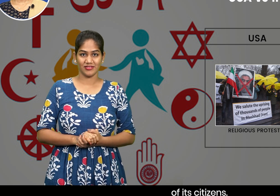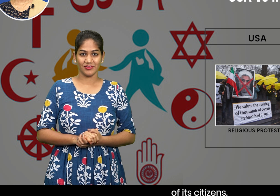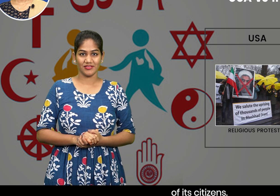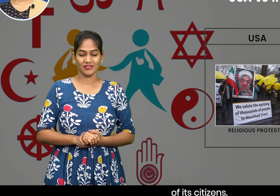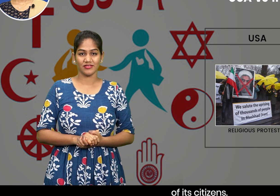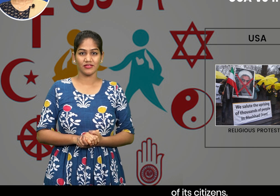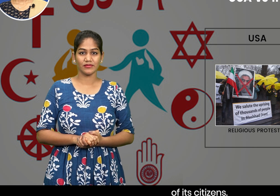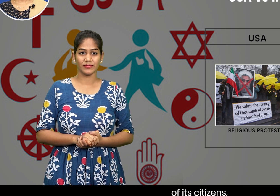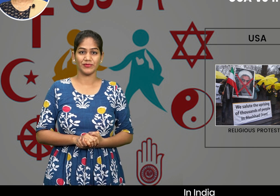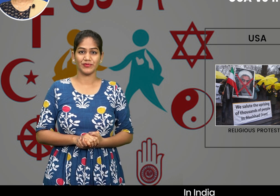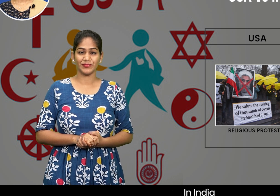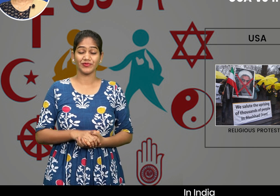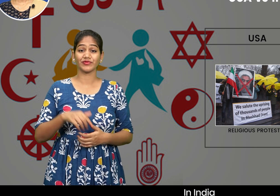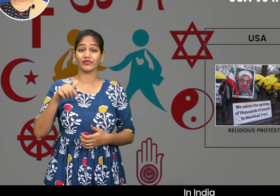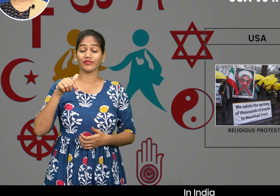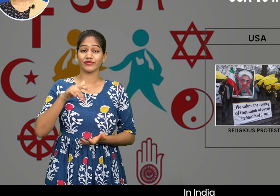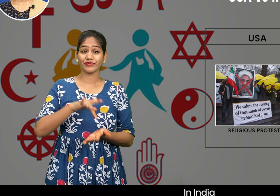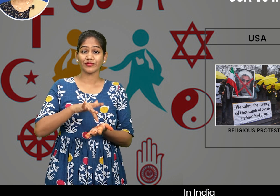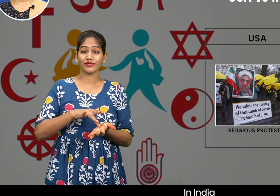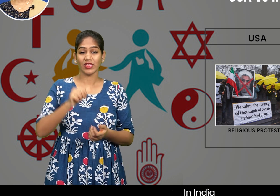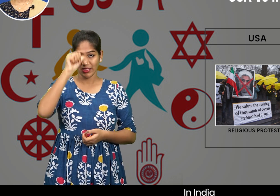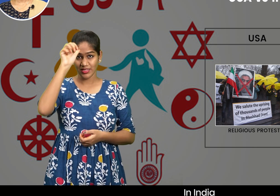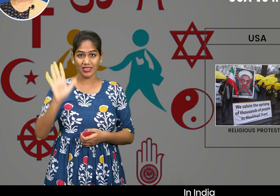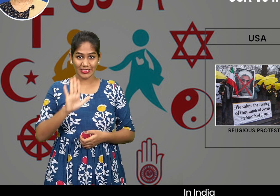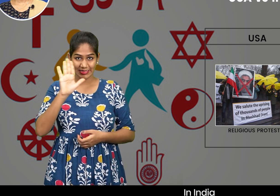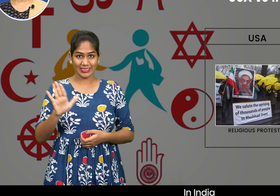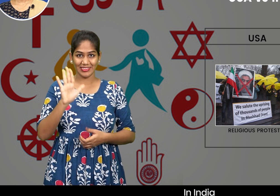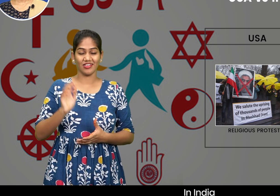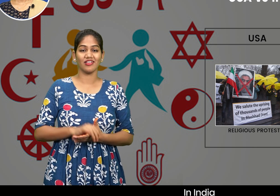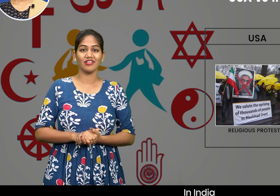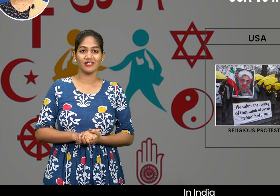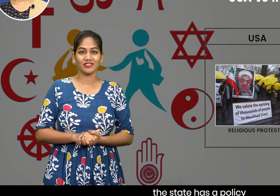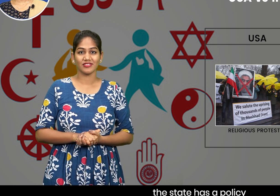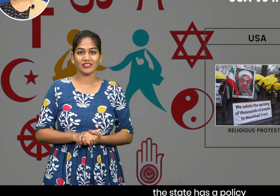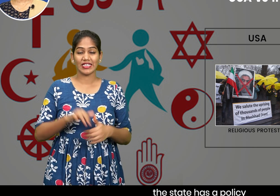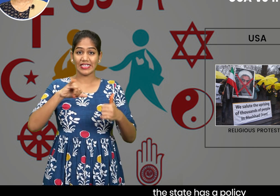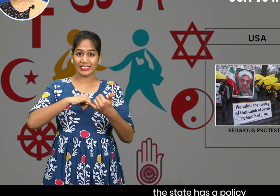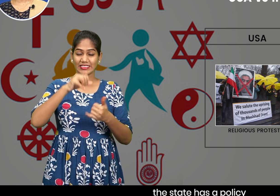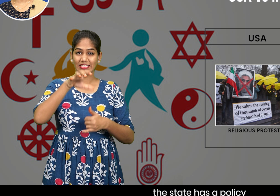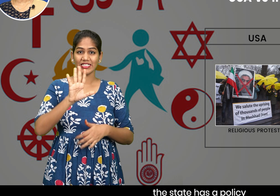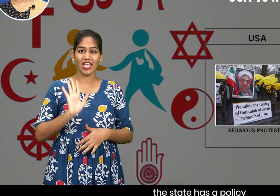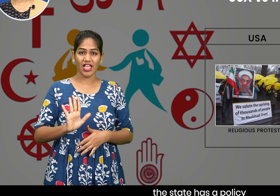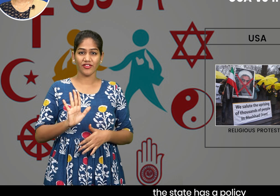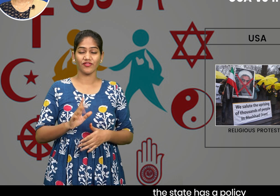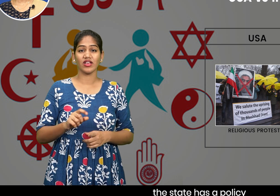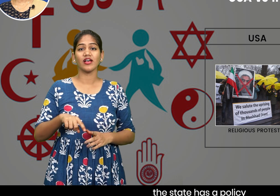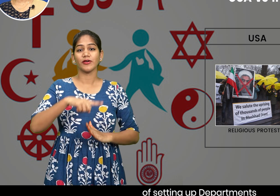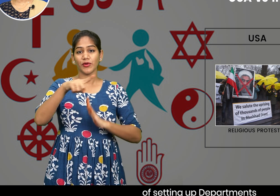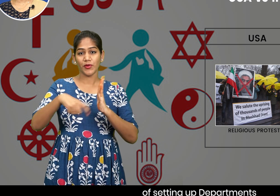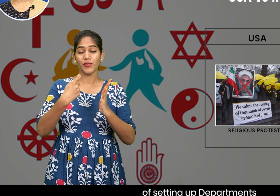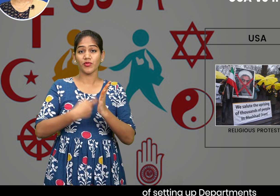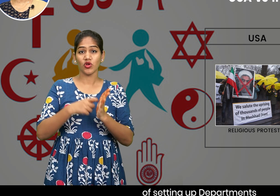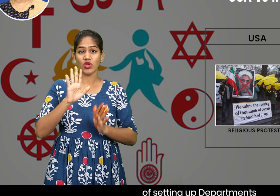In India, The state has a policy